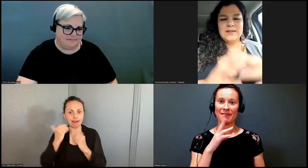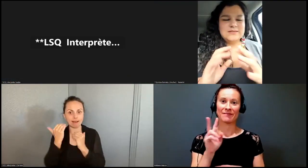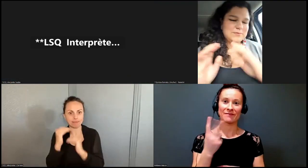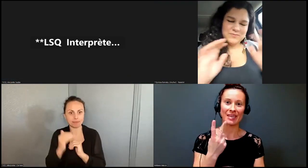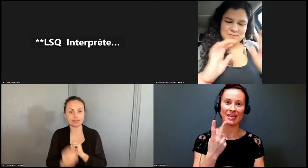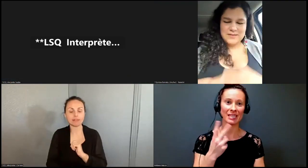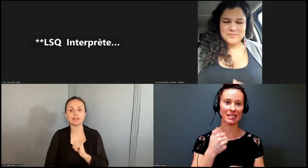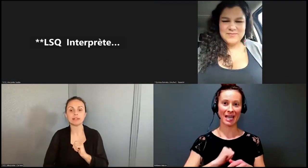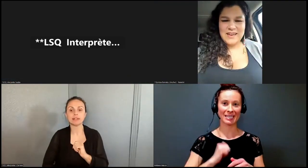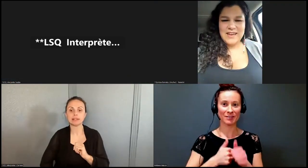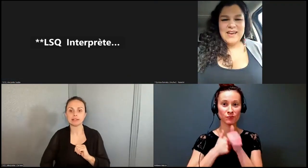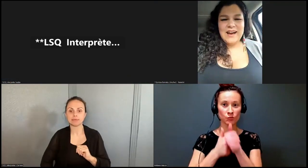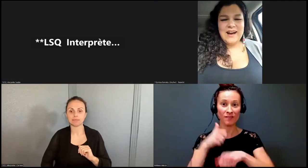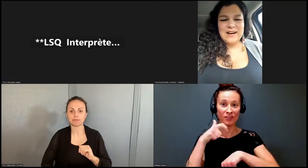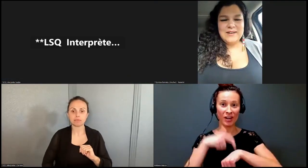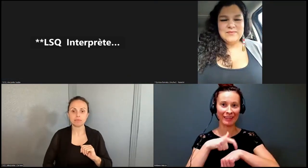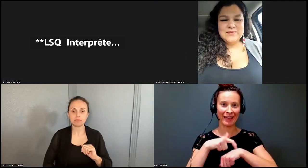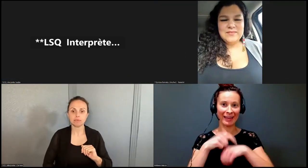and because, yeah.